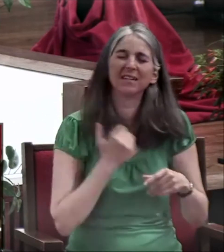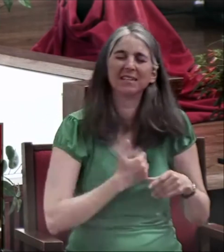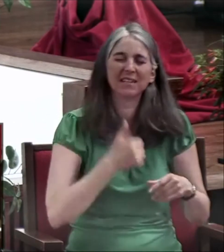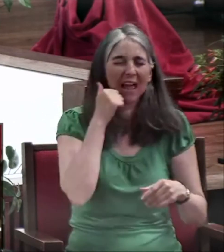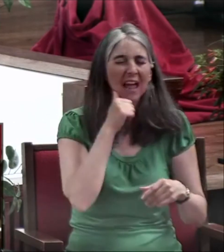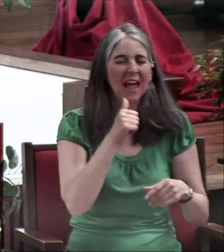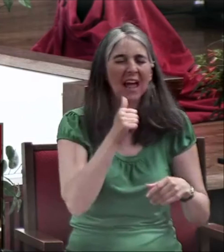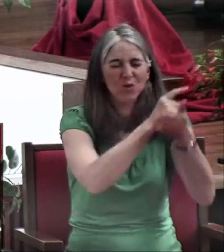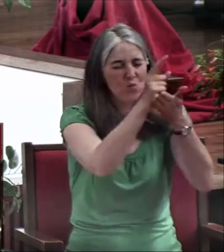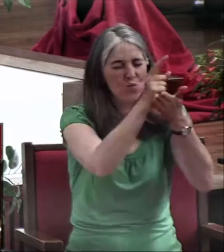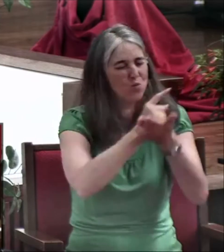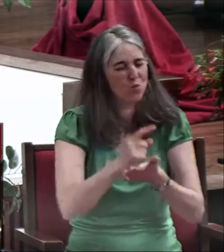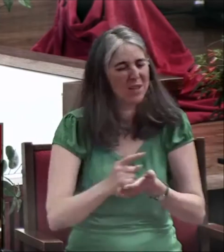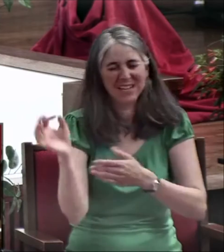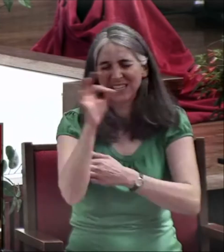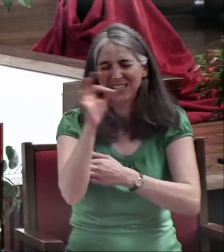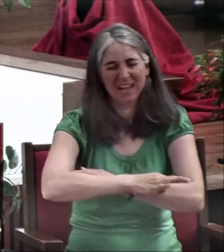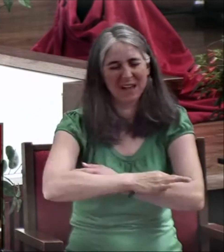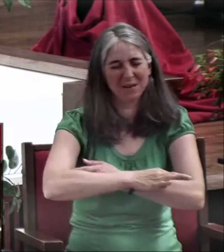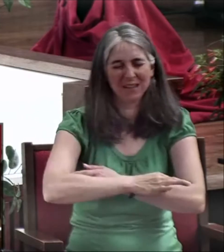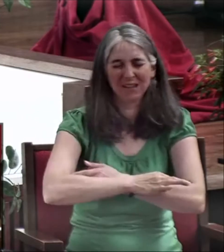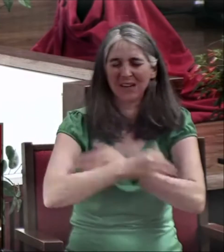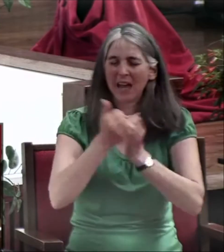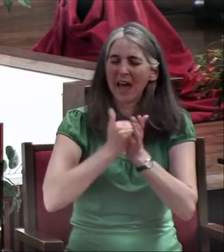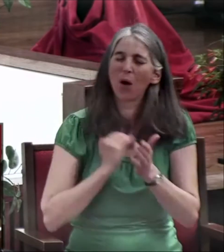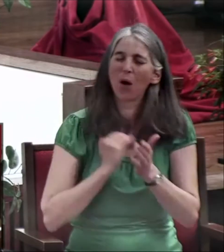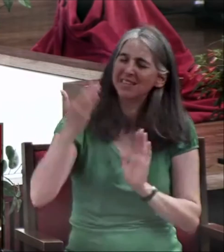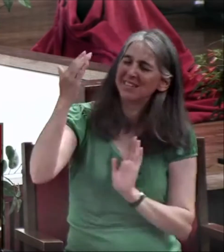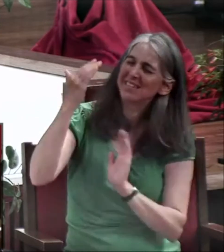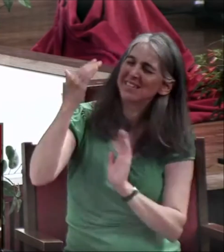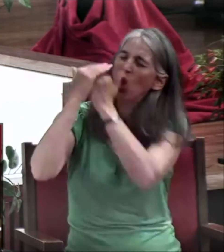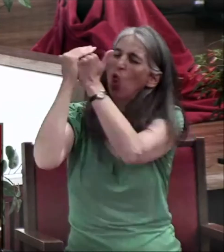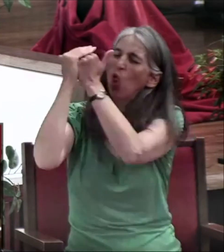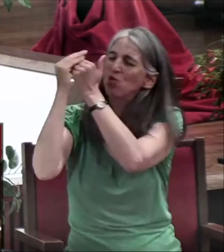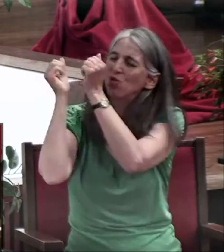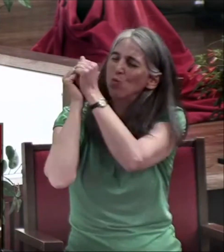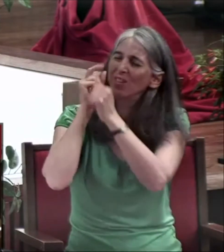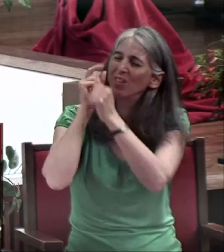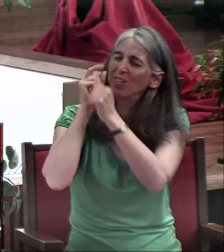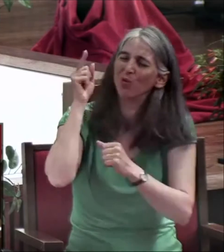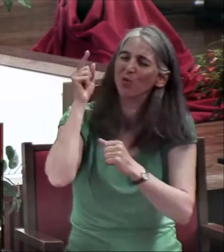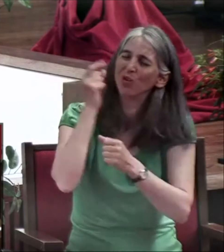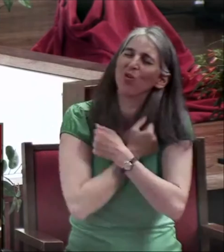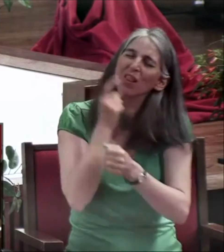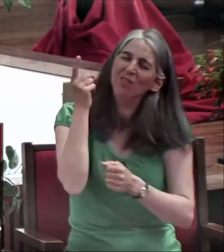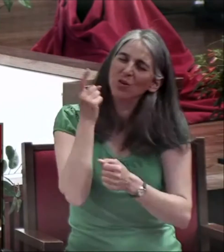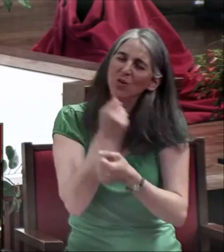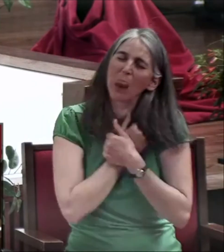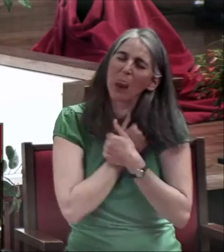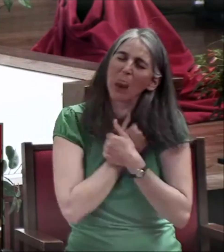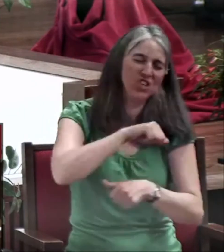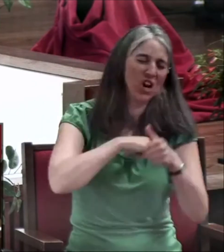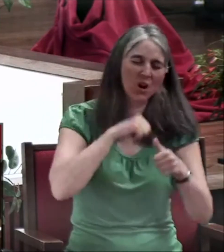to stay closer to you, to love you, to love one another, to not let